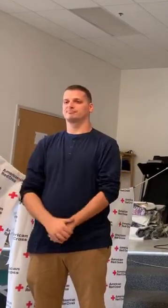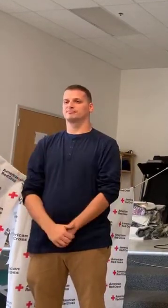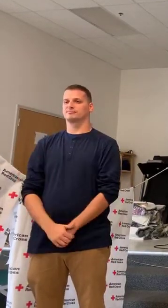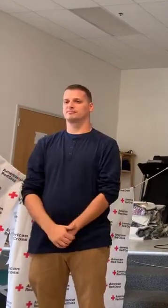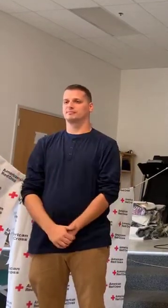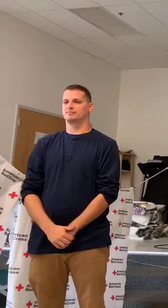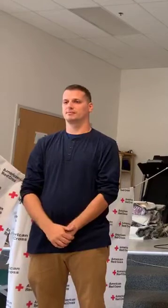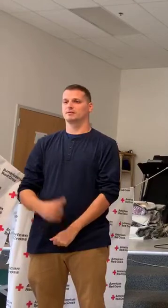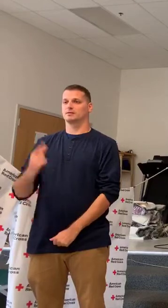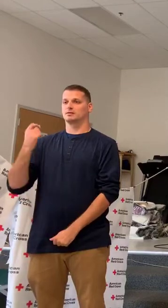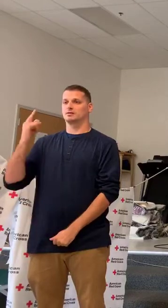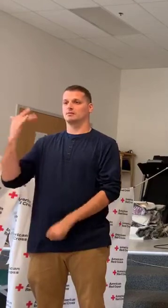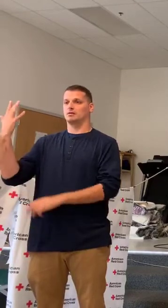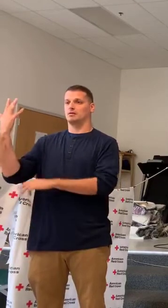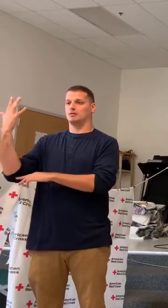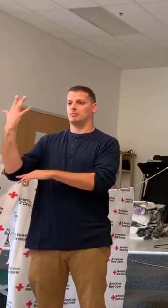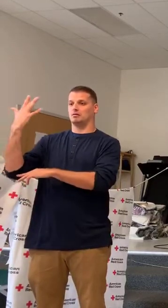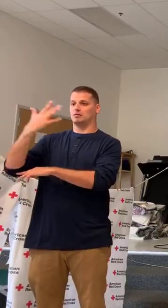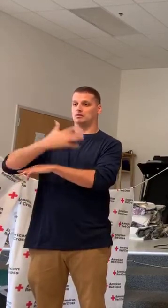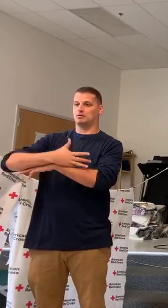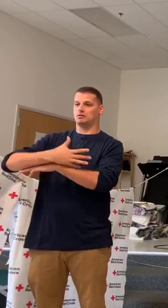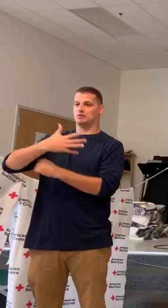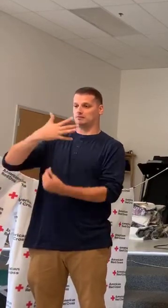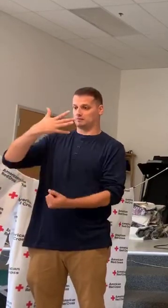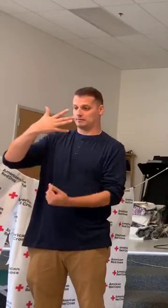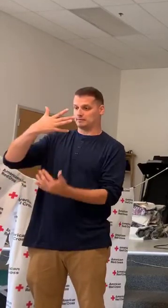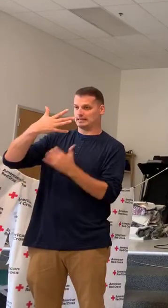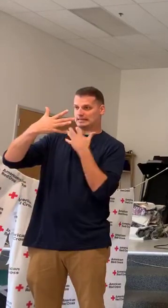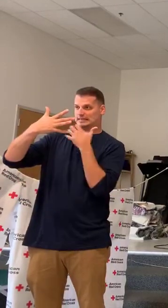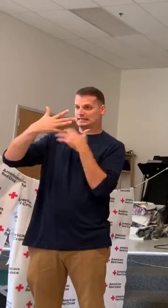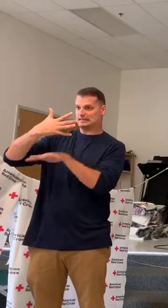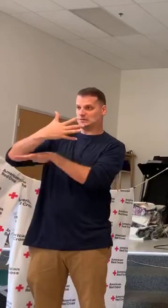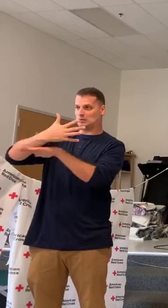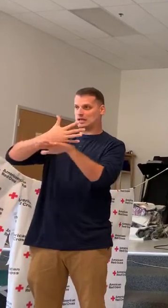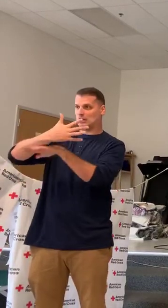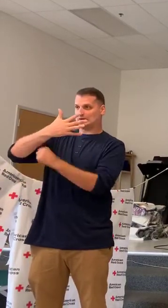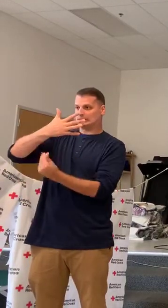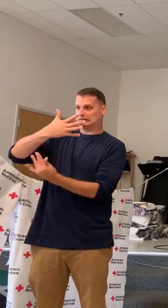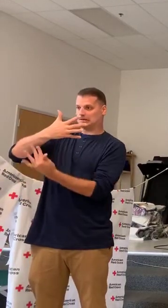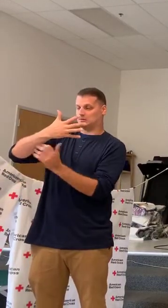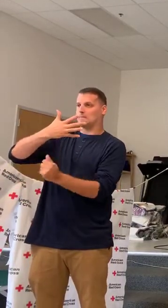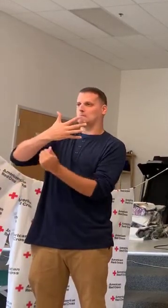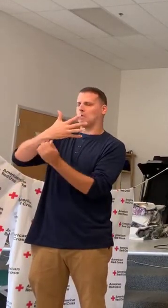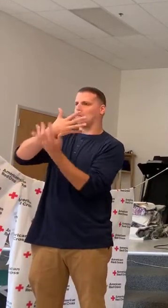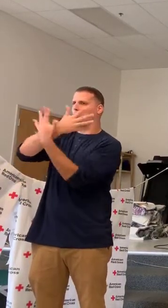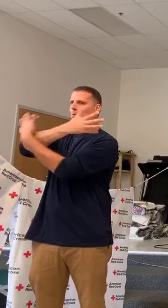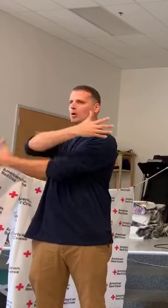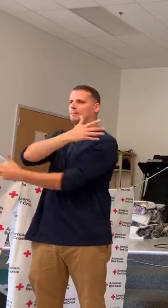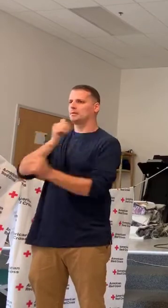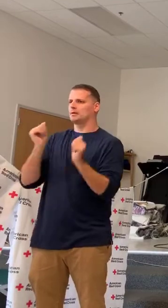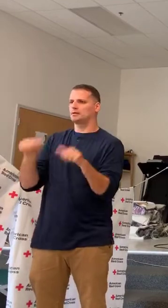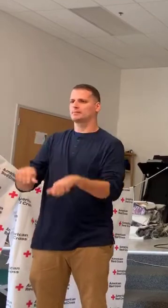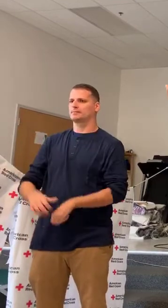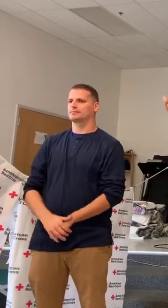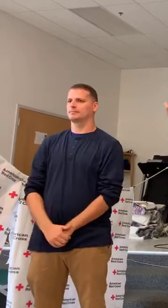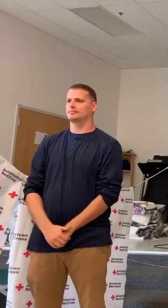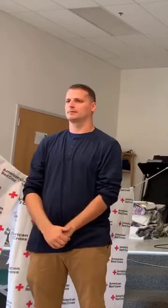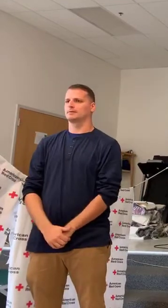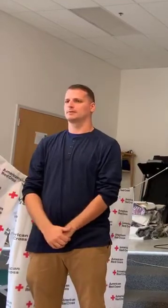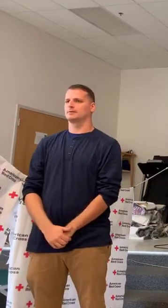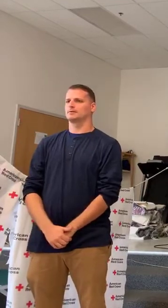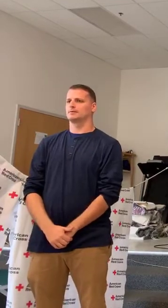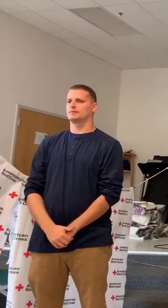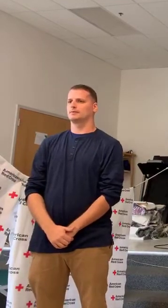jack straw. This is going to be an ongoing, this is one of those things when we don't have moisture in the future to help us out and help you out. This is going to be a